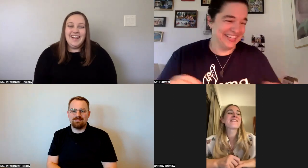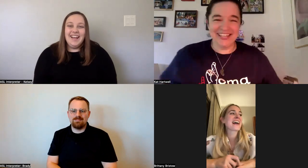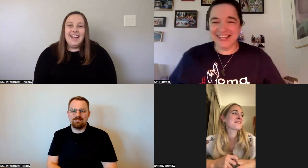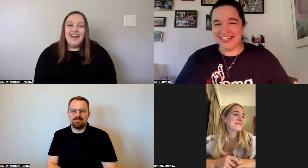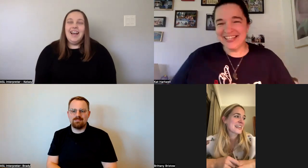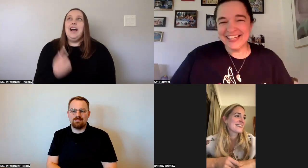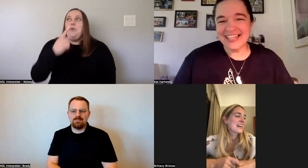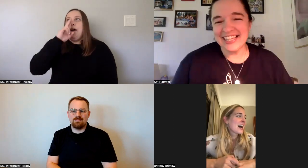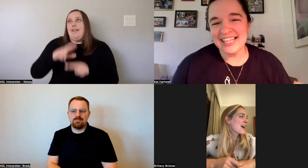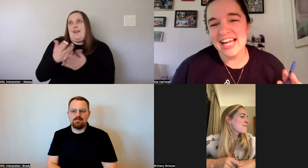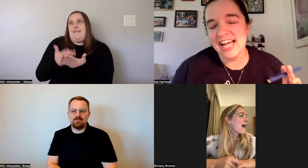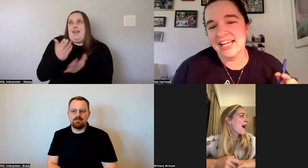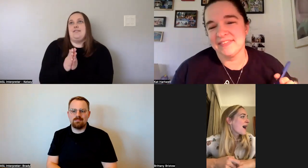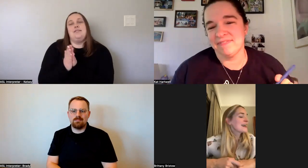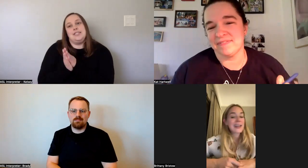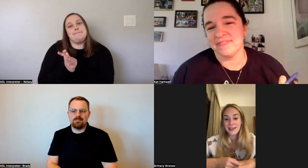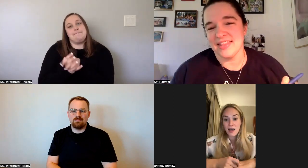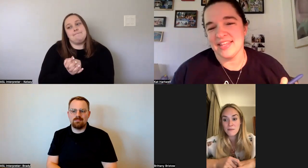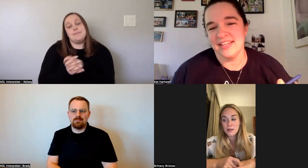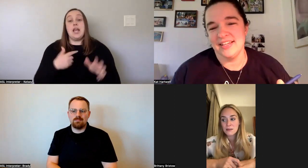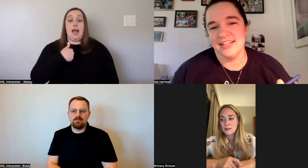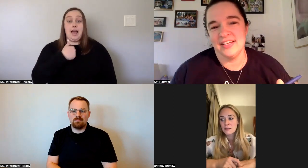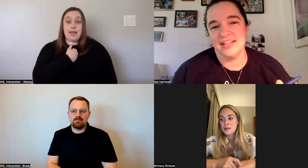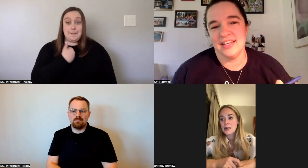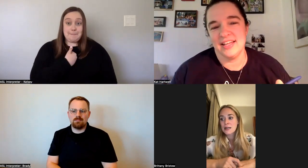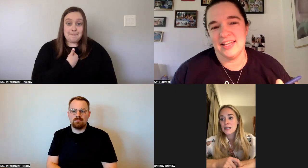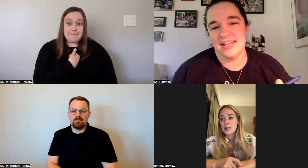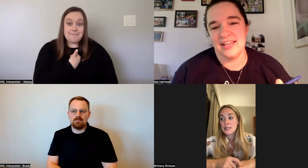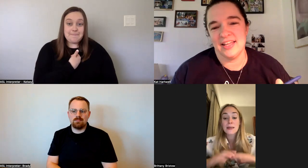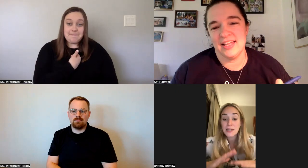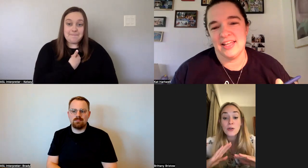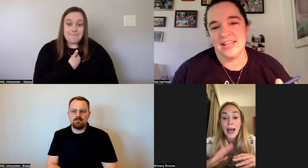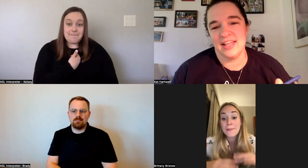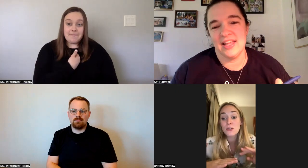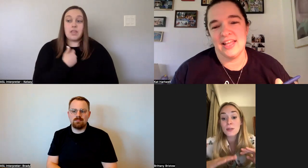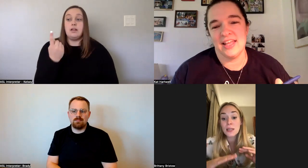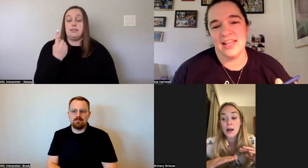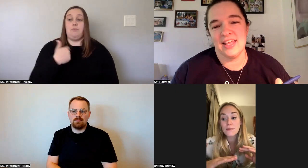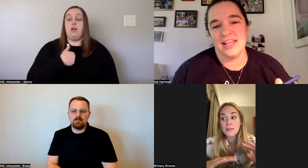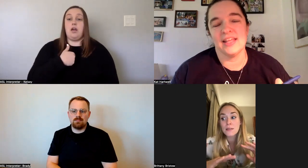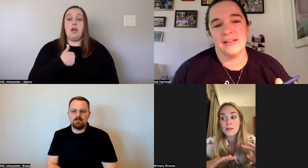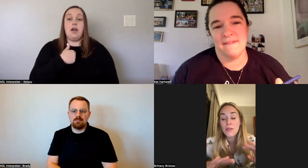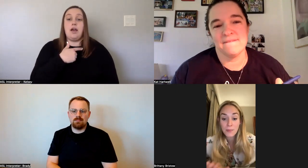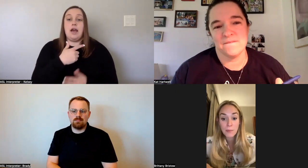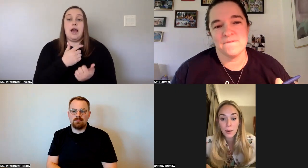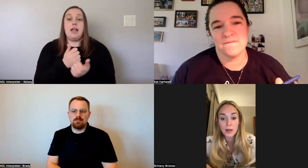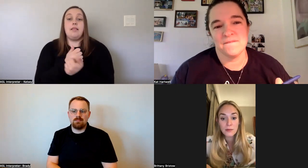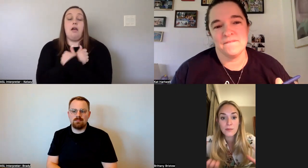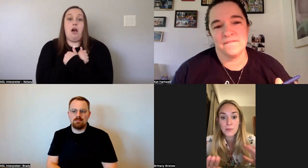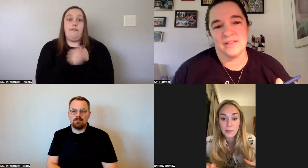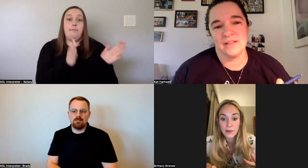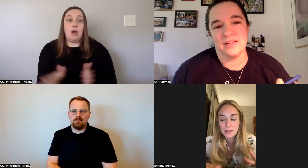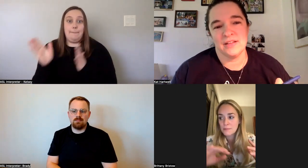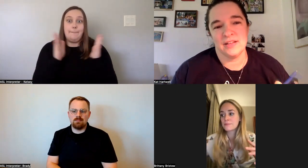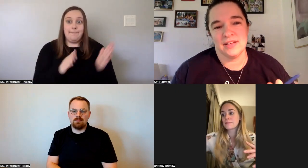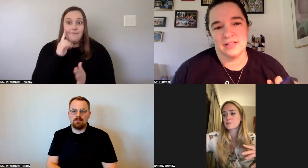One fun fact about me. I am somebody who absolutely loves the prep work for